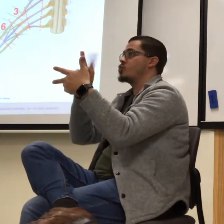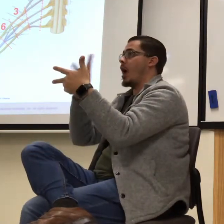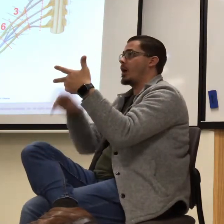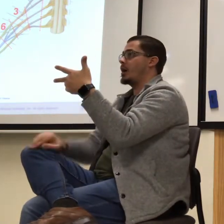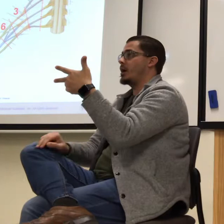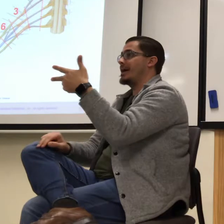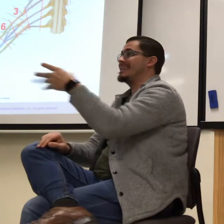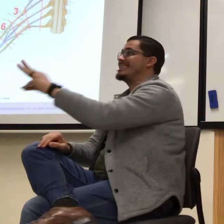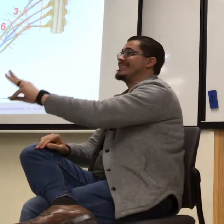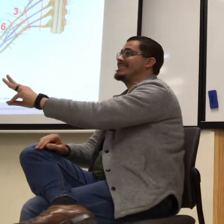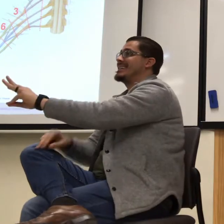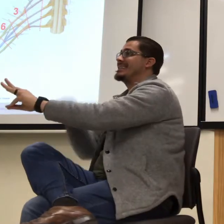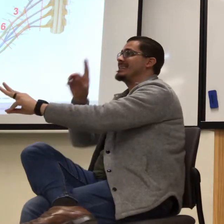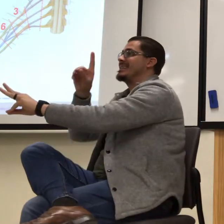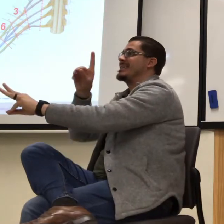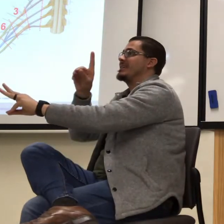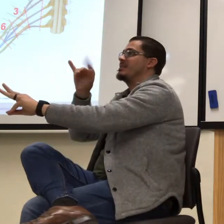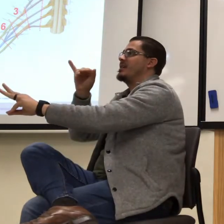Divisions.